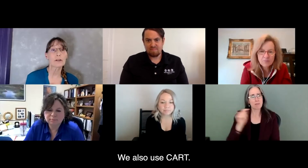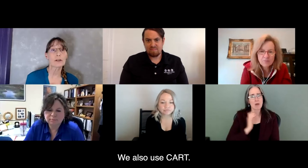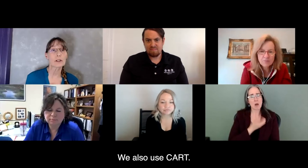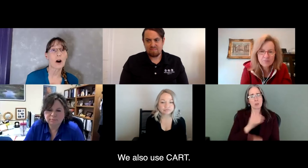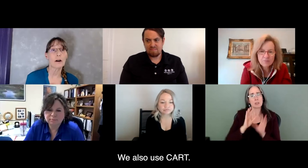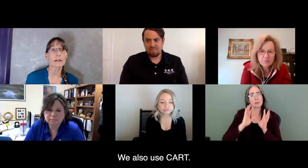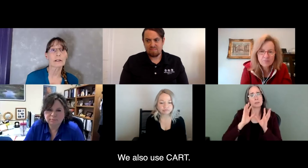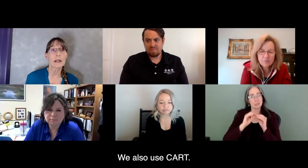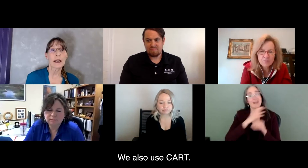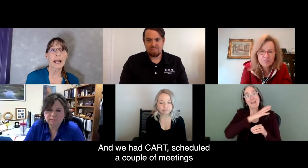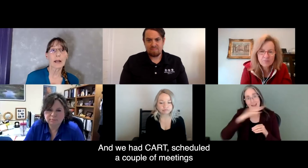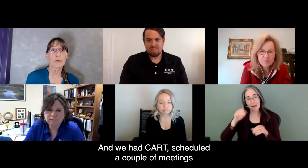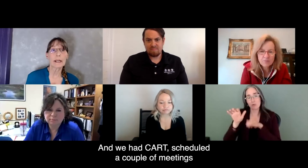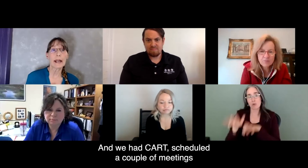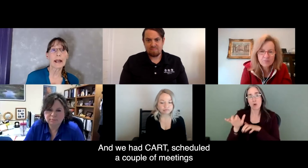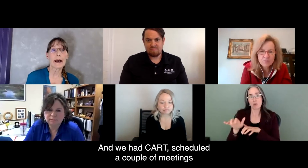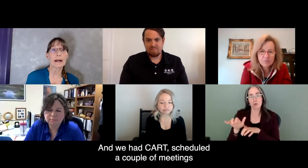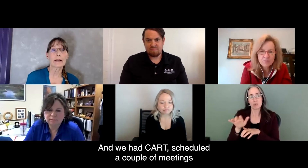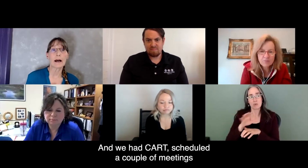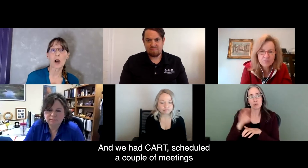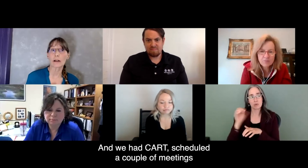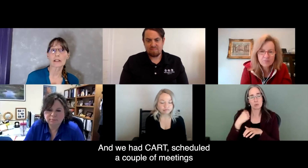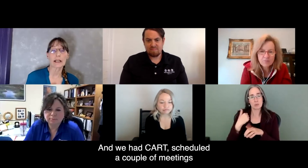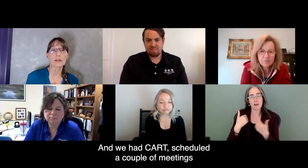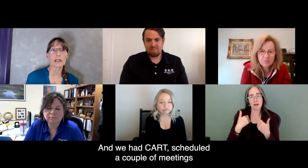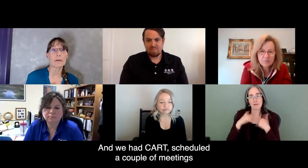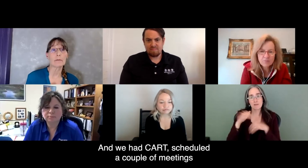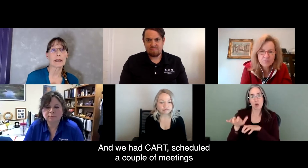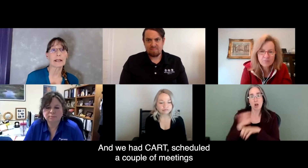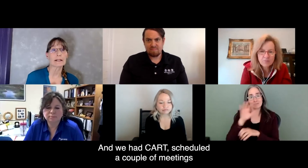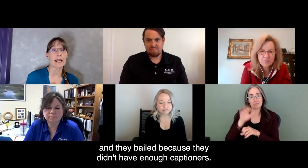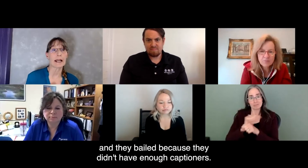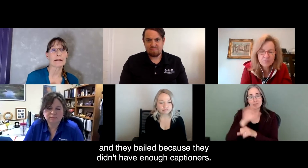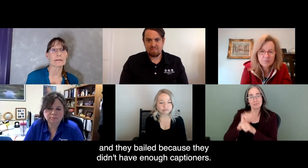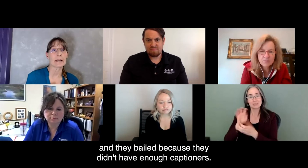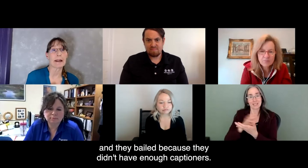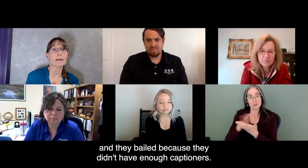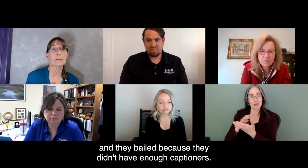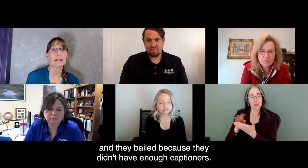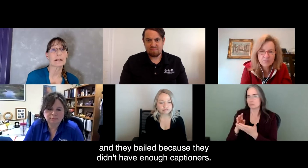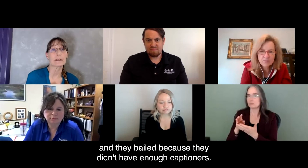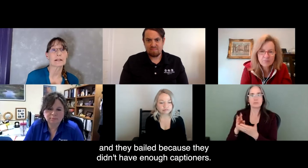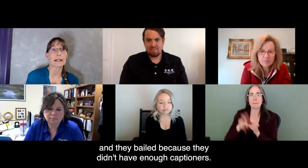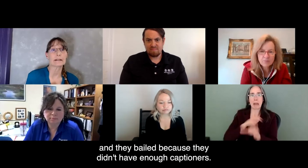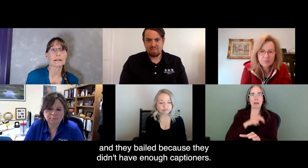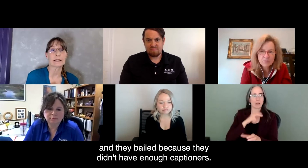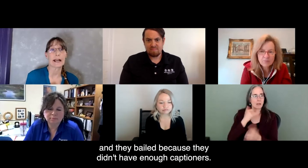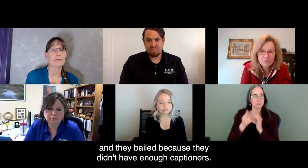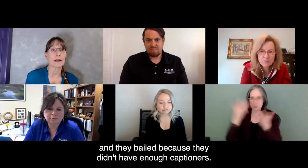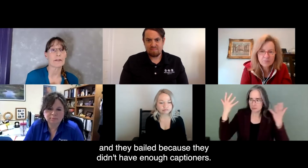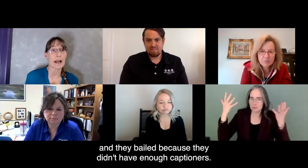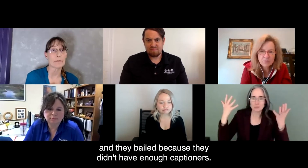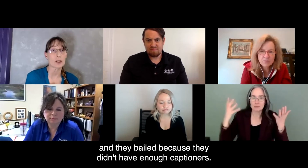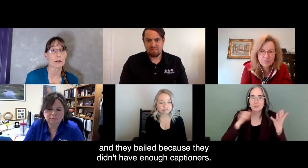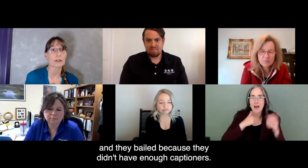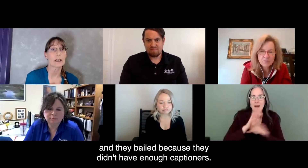also used CART, and we had CART scheduled a couple meetings and they bailed because they didn't have